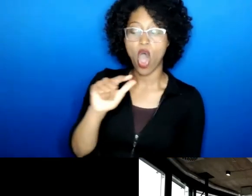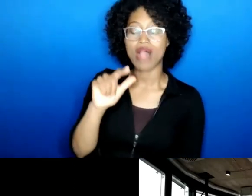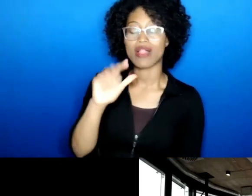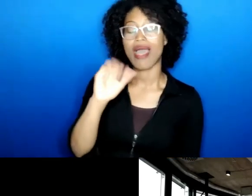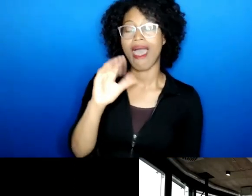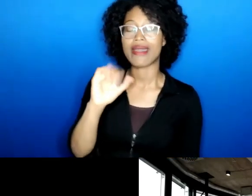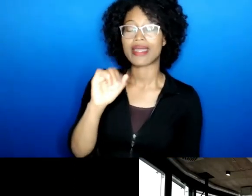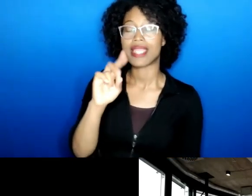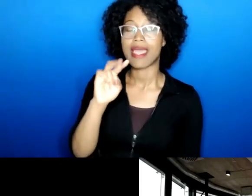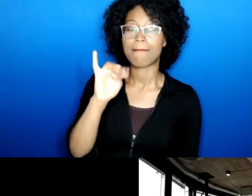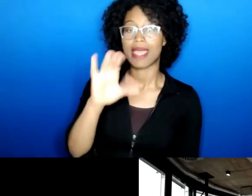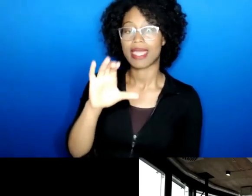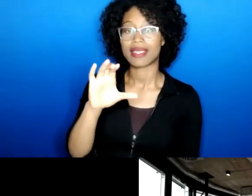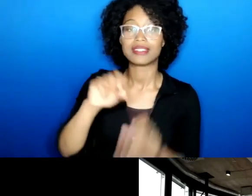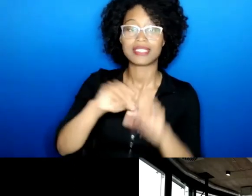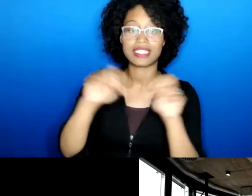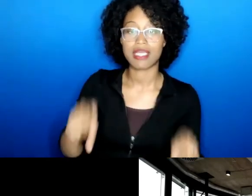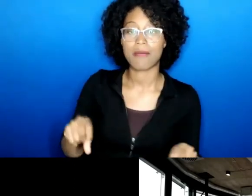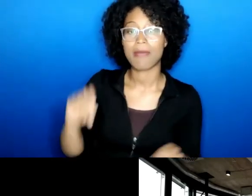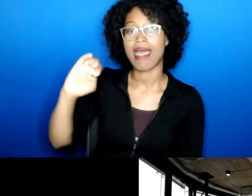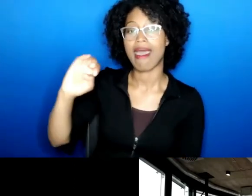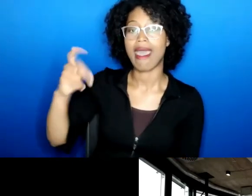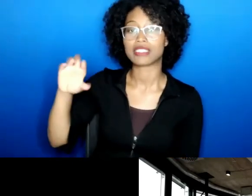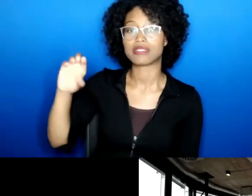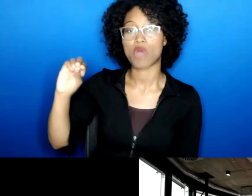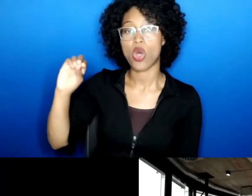and ultimately with the SCARET group.